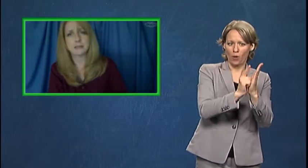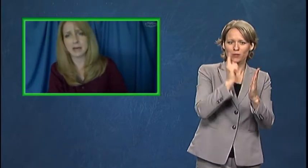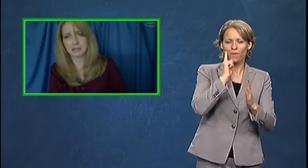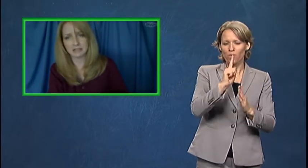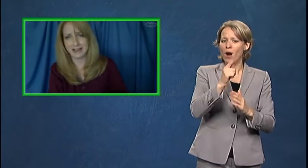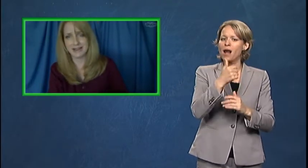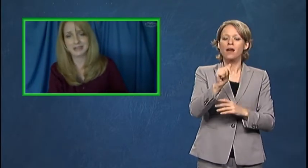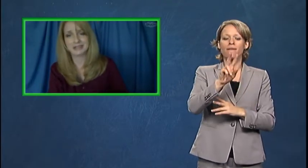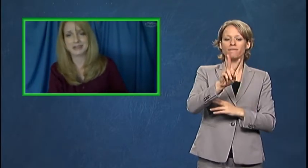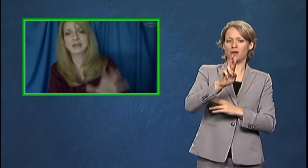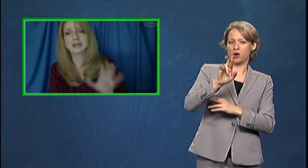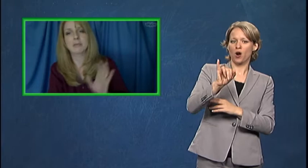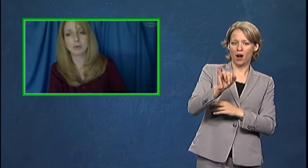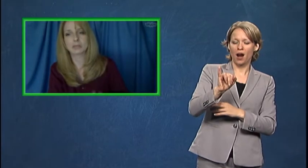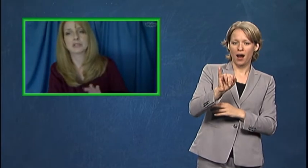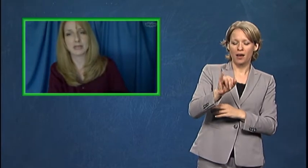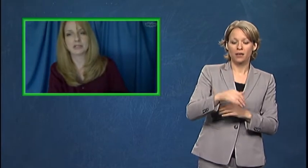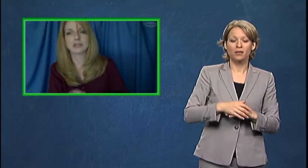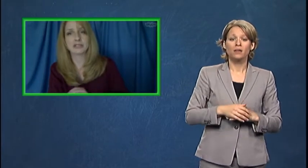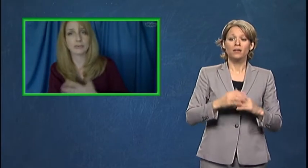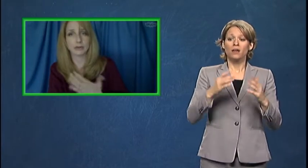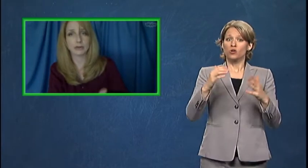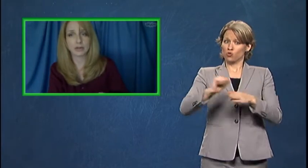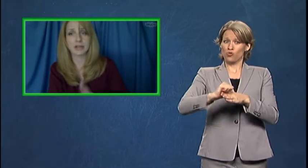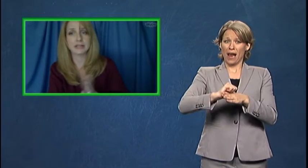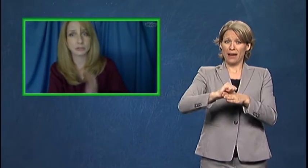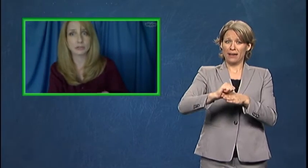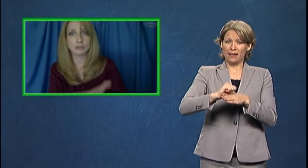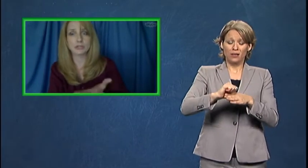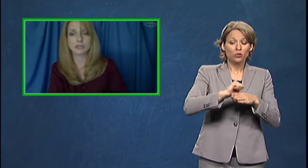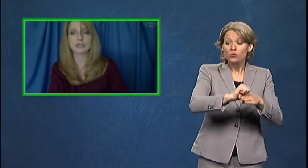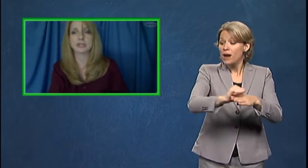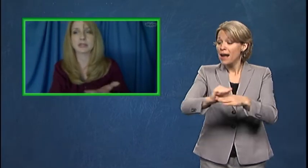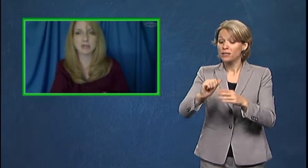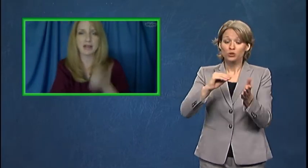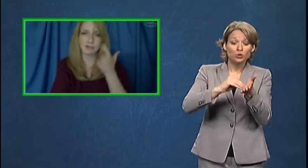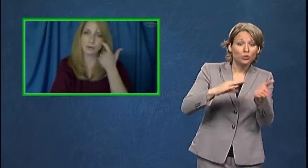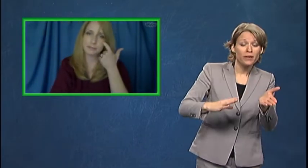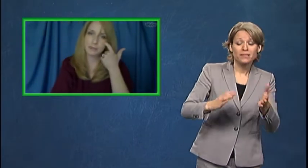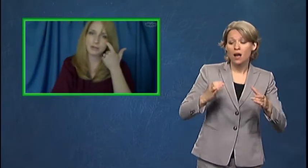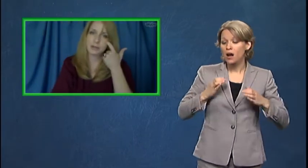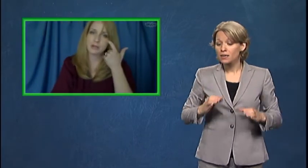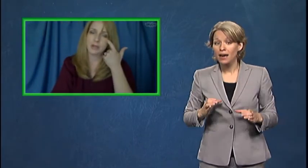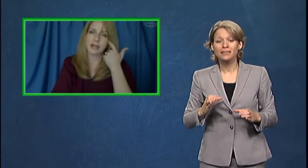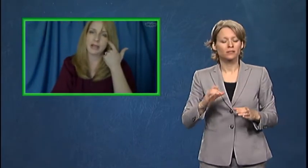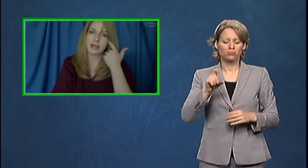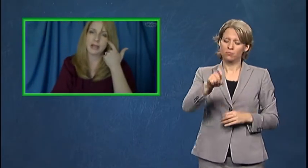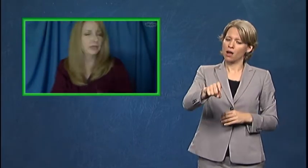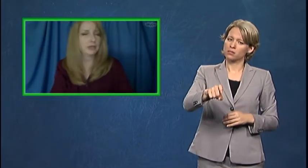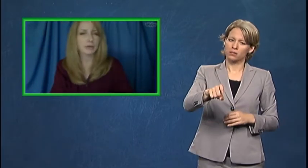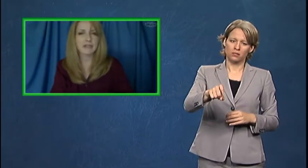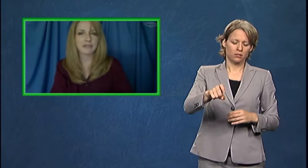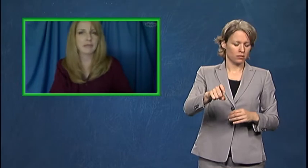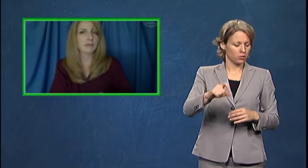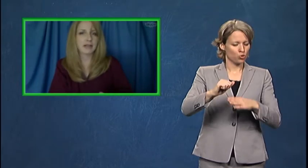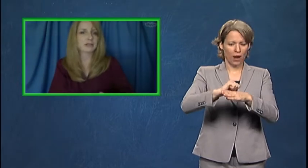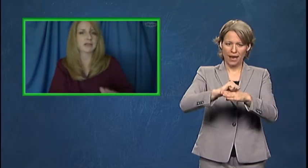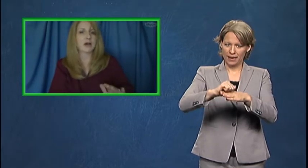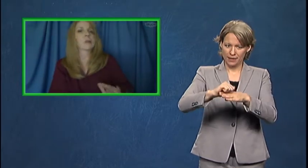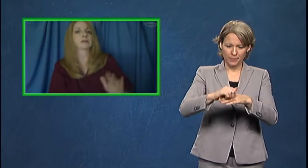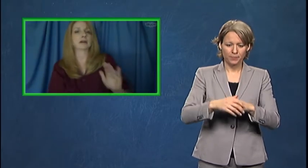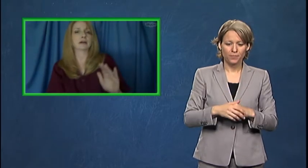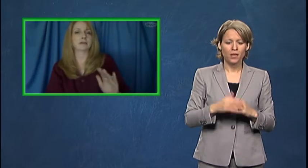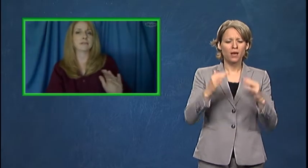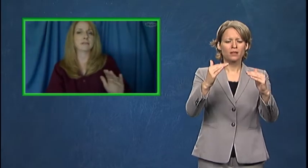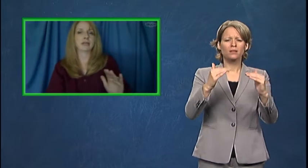is a must now, most especially for your clients or students using the platform. And I'm just reading right from the regs